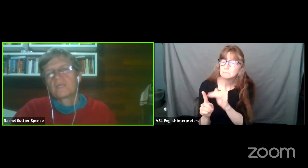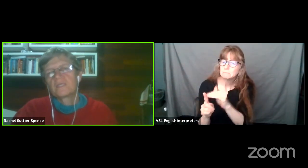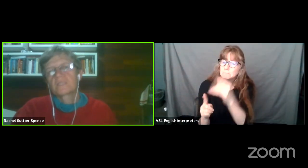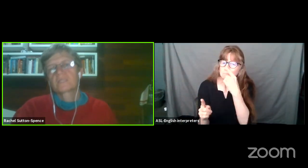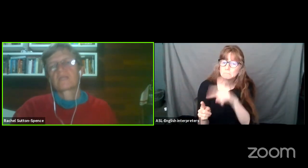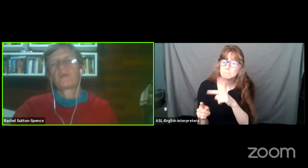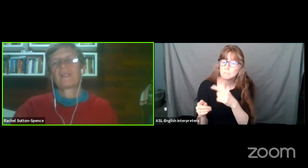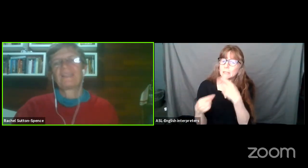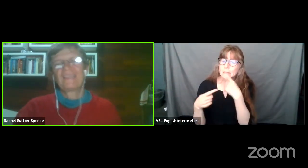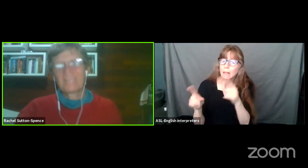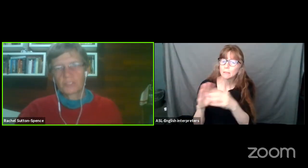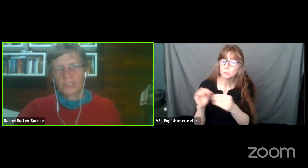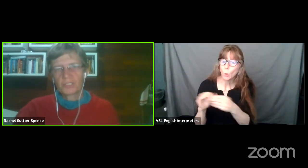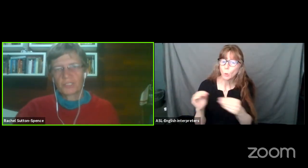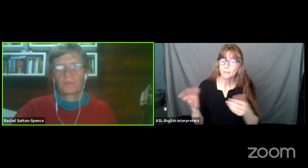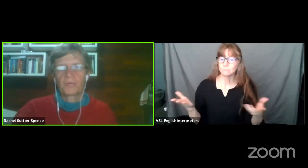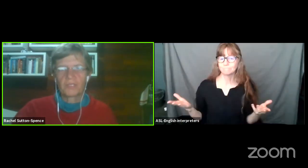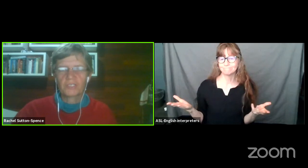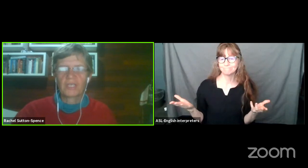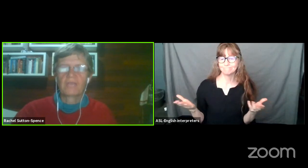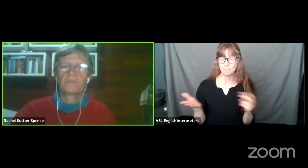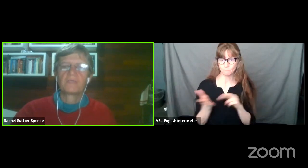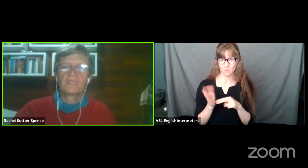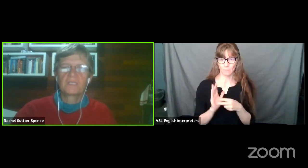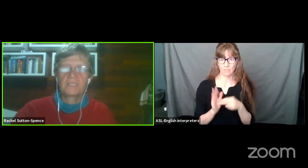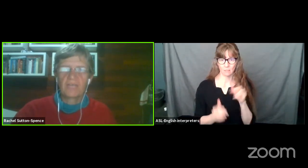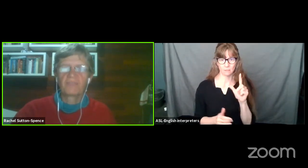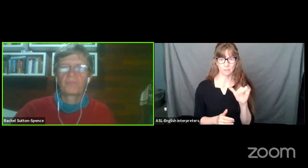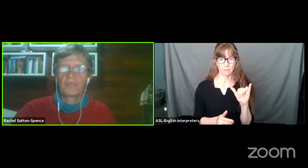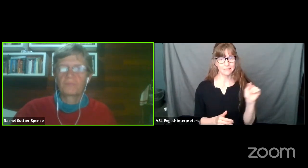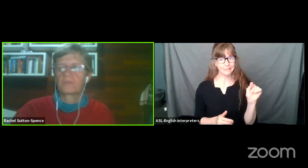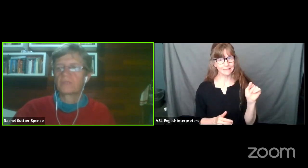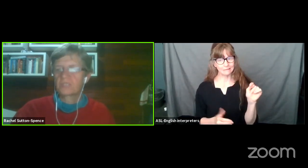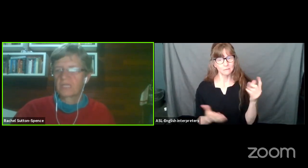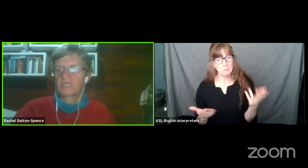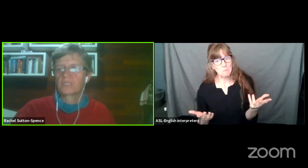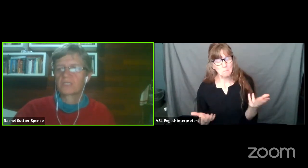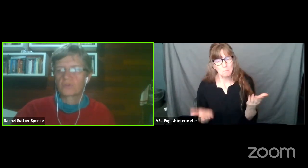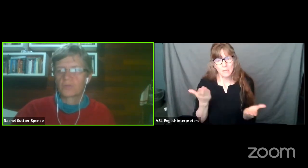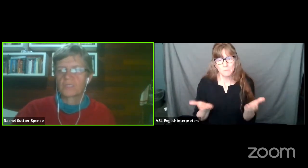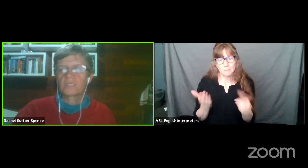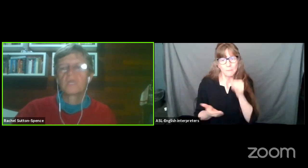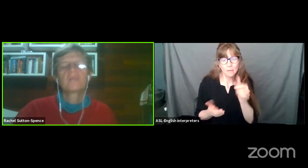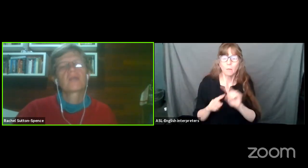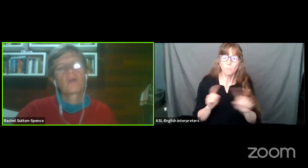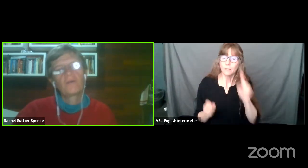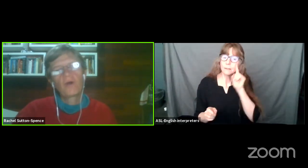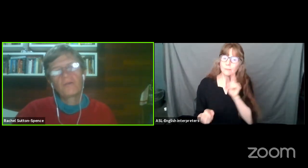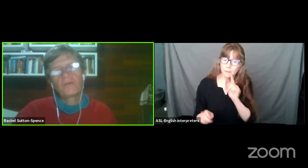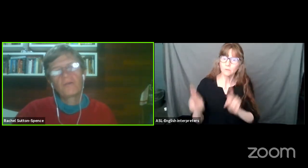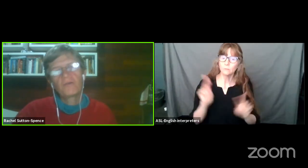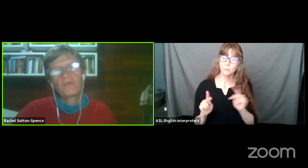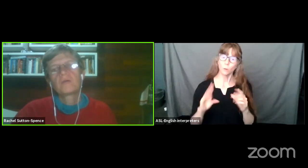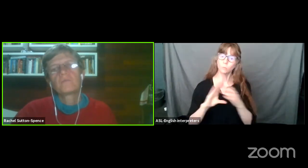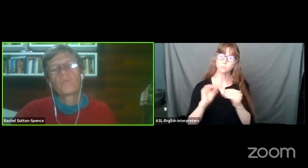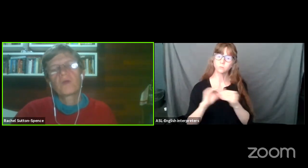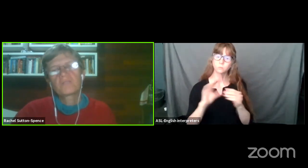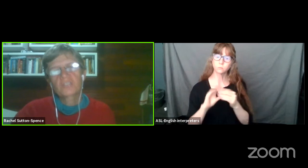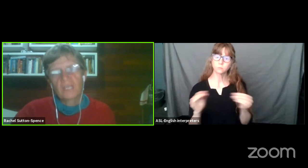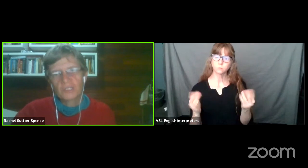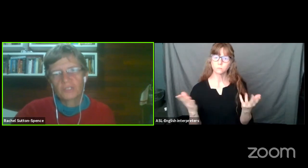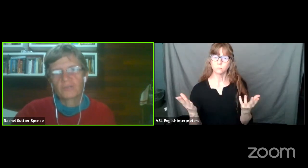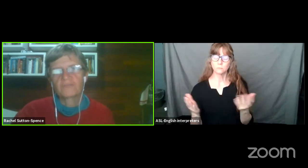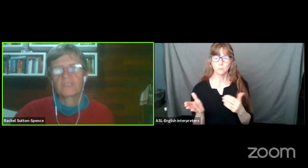these aren't necessarily literature per se, but these are deaf people telling stories. They're often